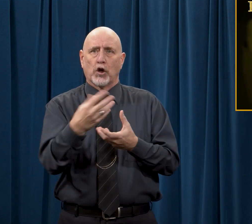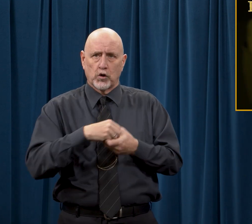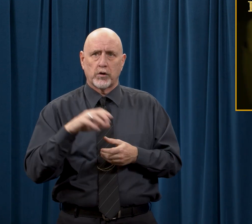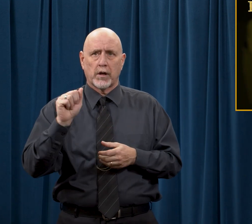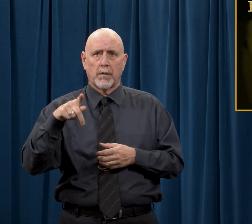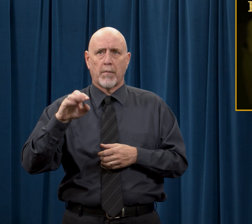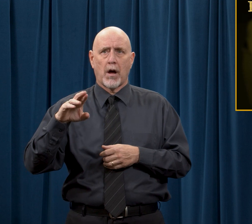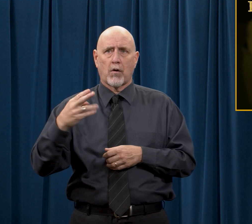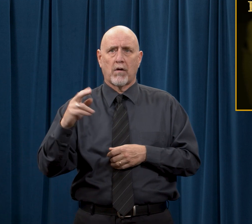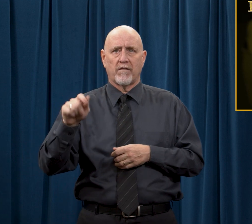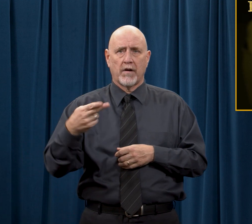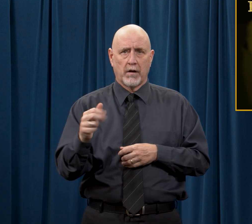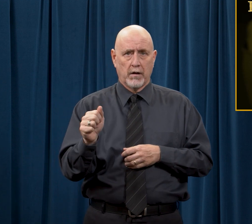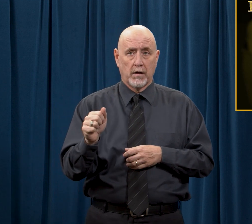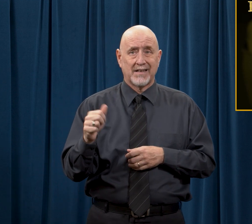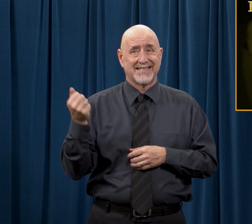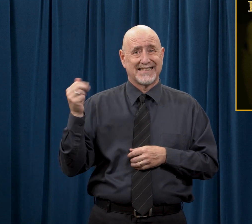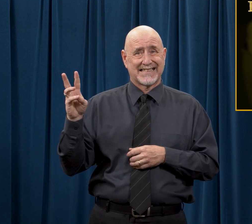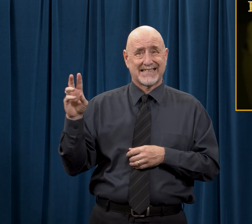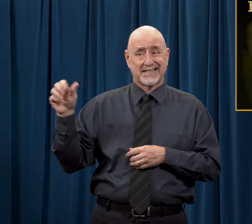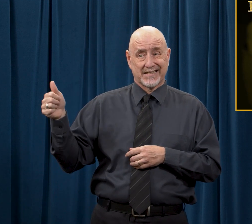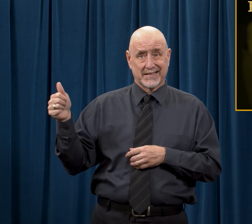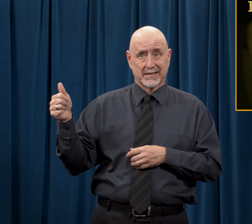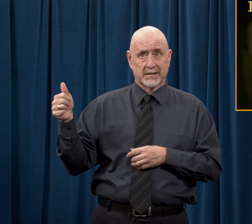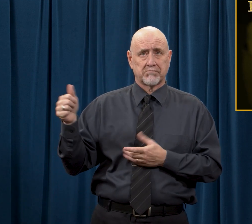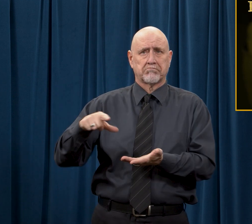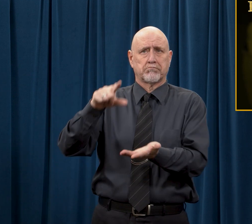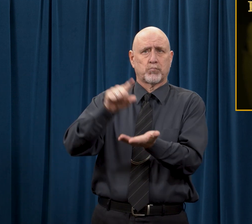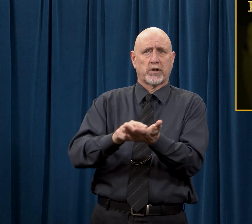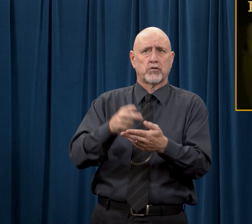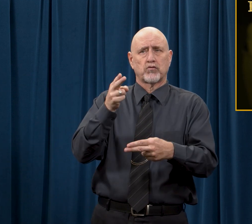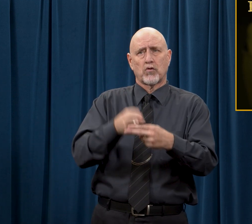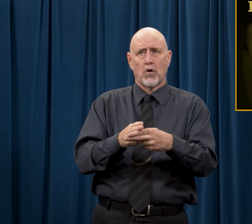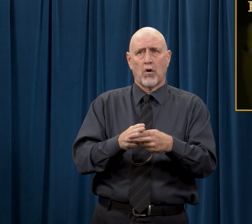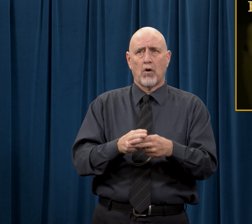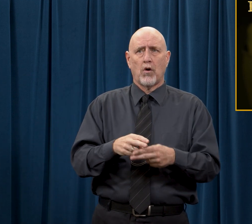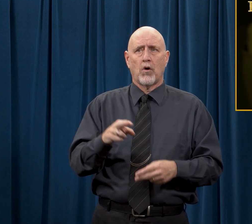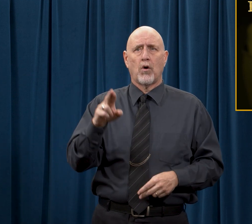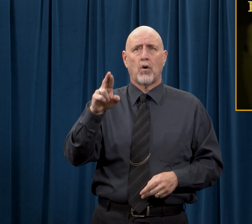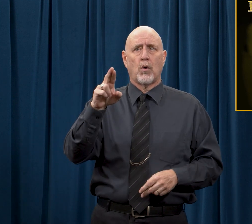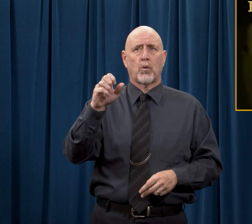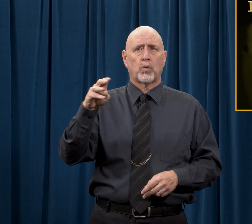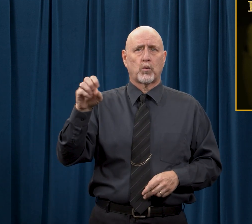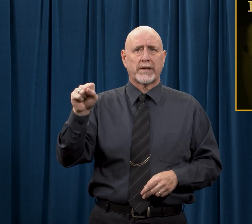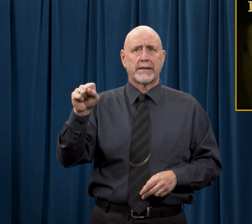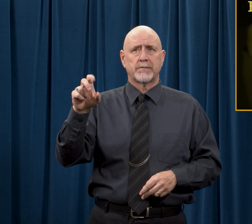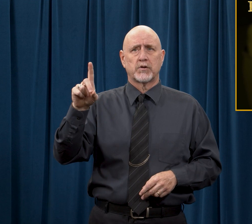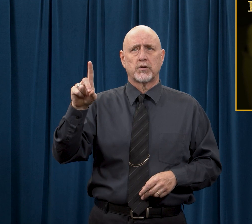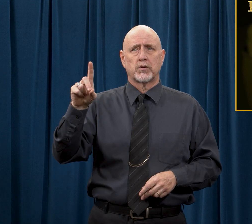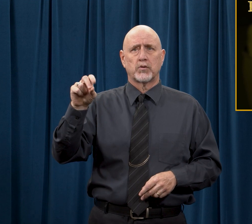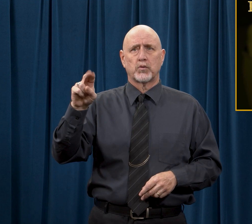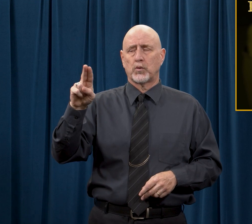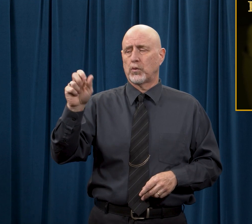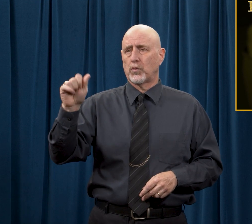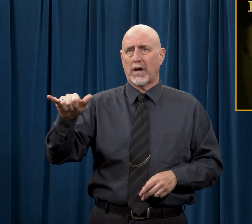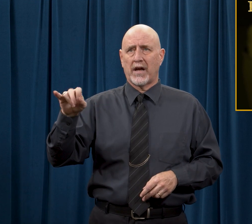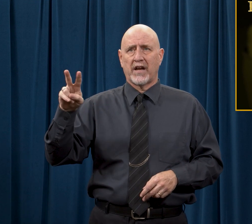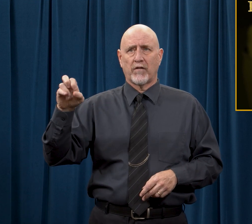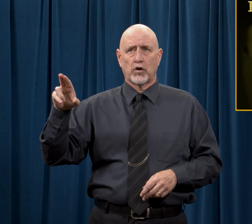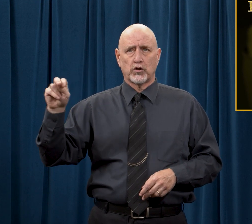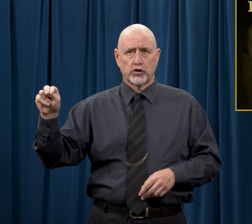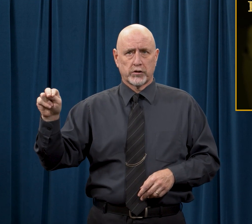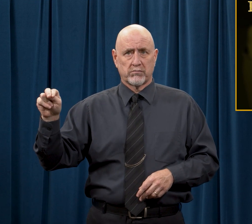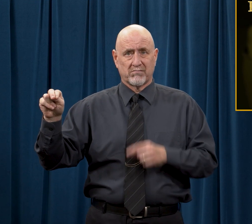that included the Apocrypha. So in 1610, they came out with what is known as the Rheims Douay version of the